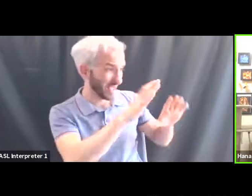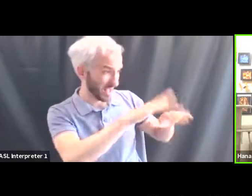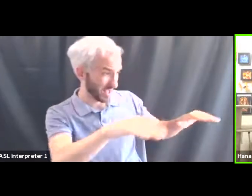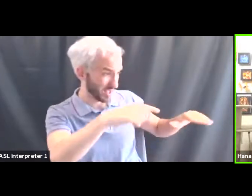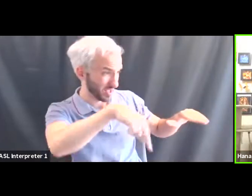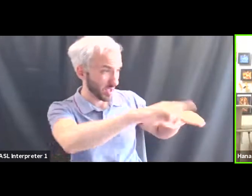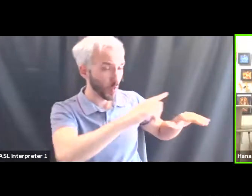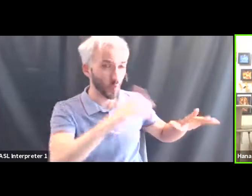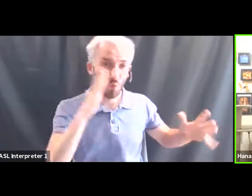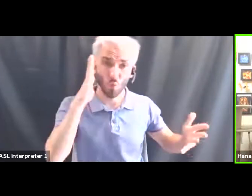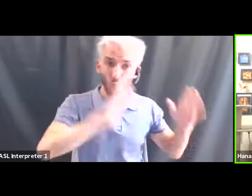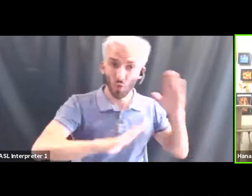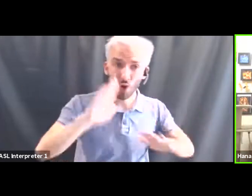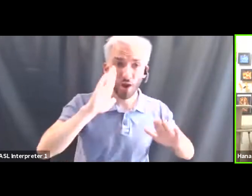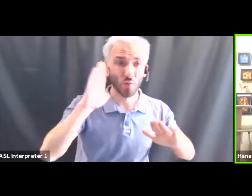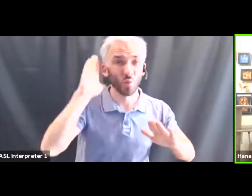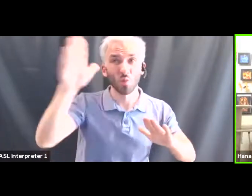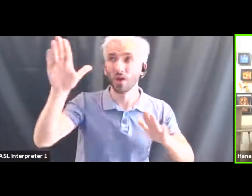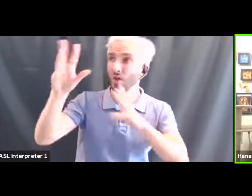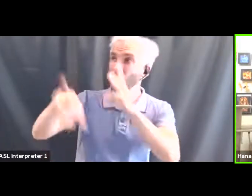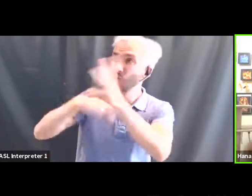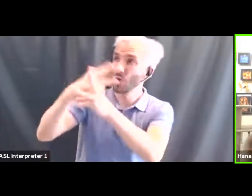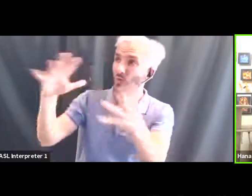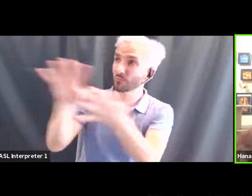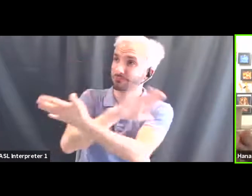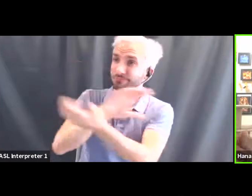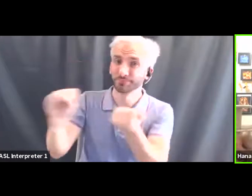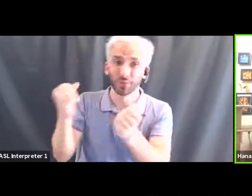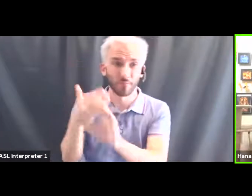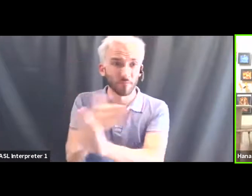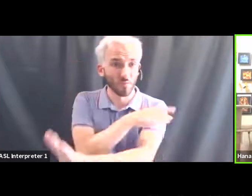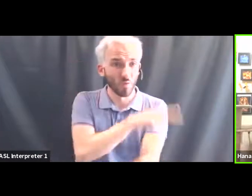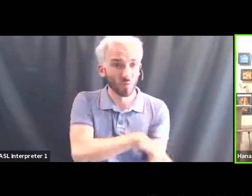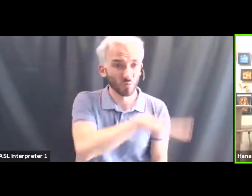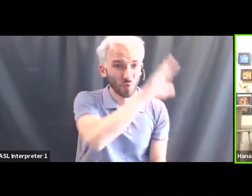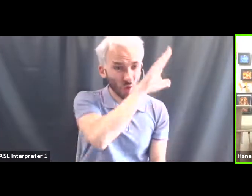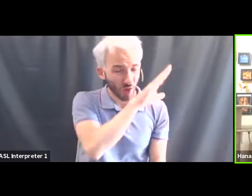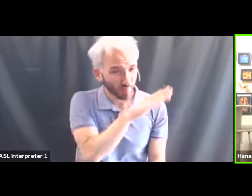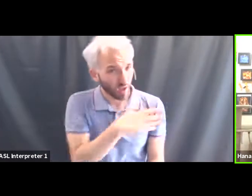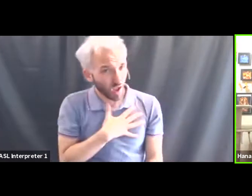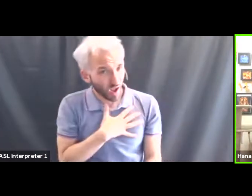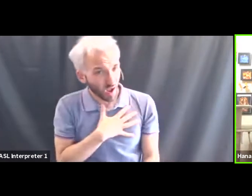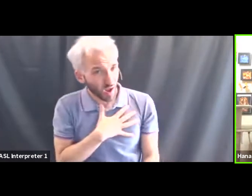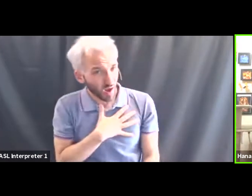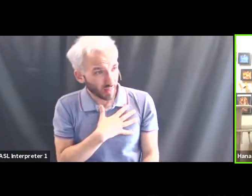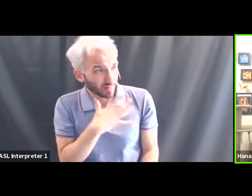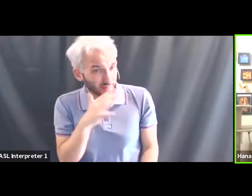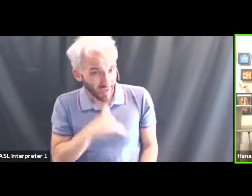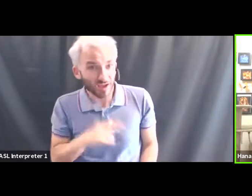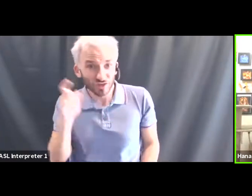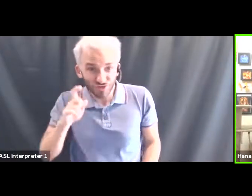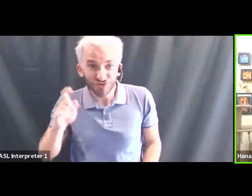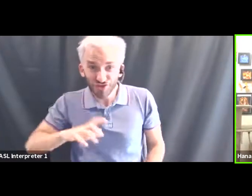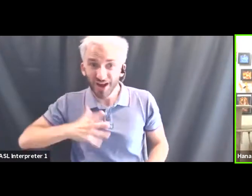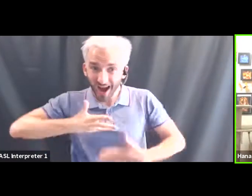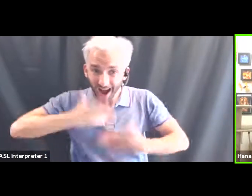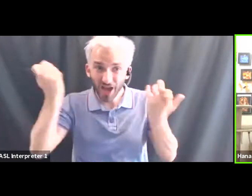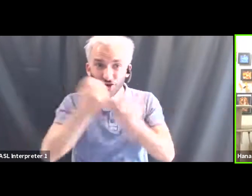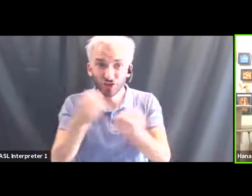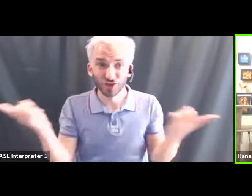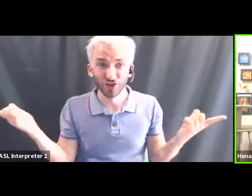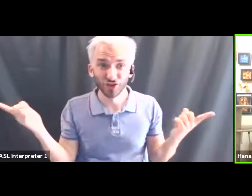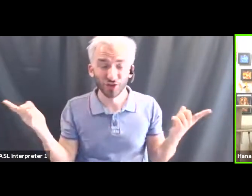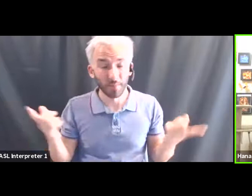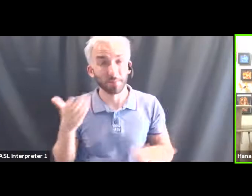will? If you're apathetic about your future, don't be apathetic about his. Perhaps the reason we millennials are